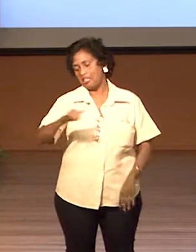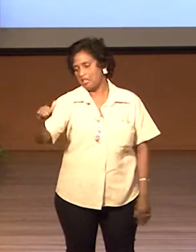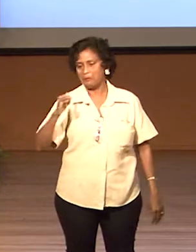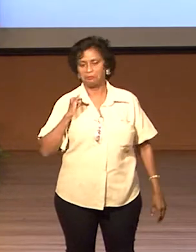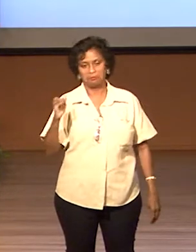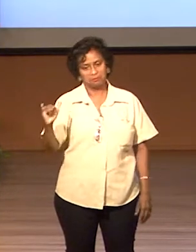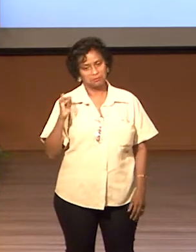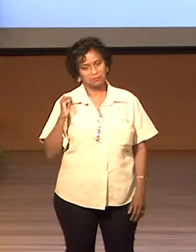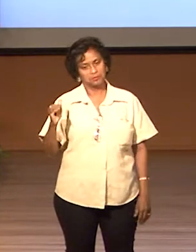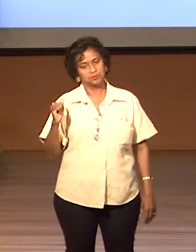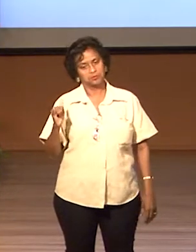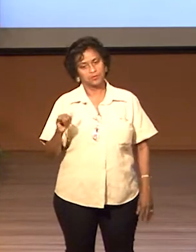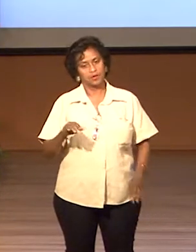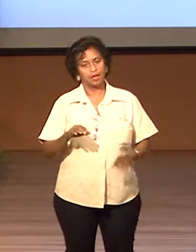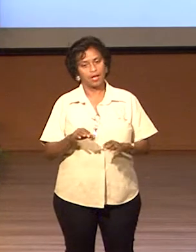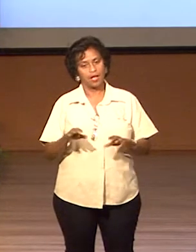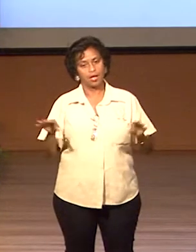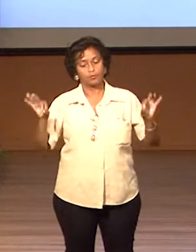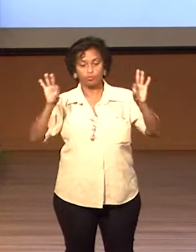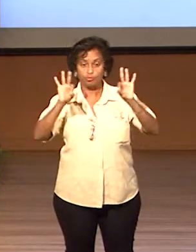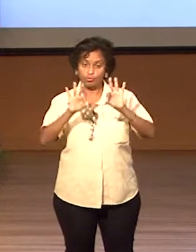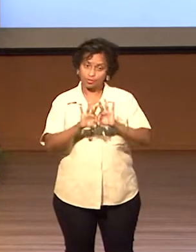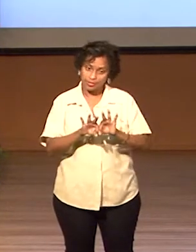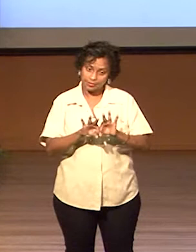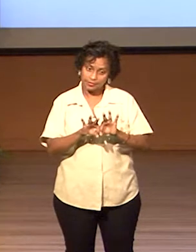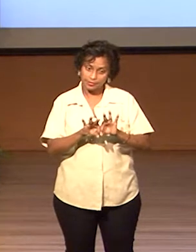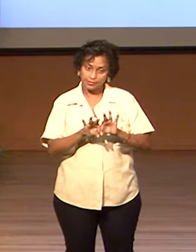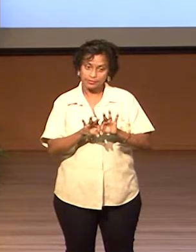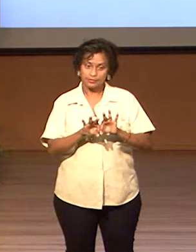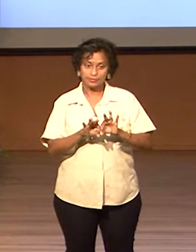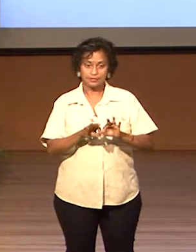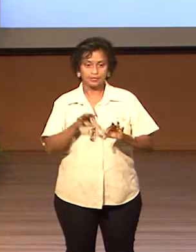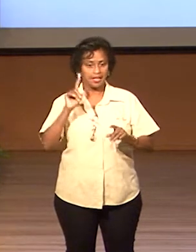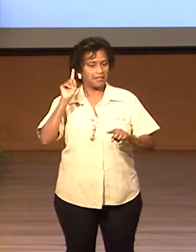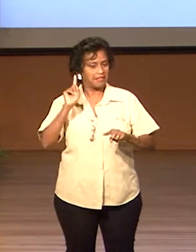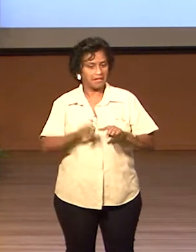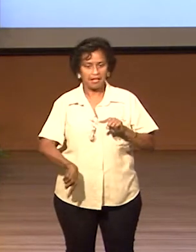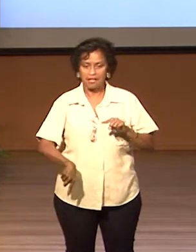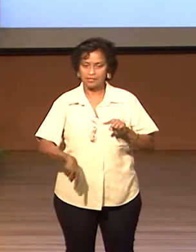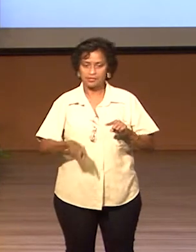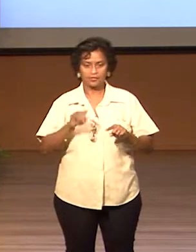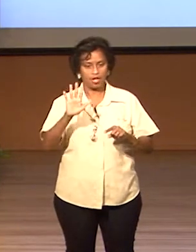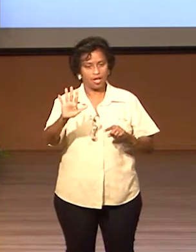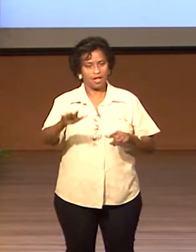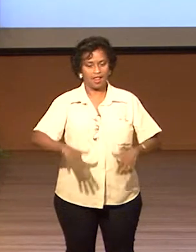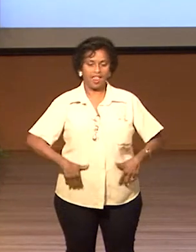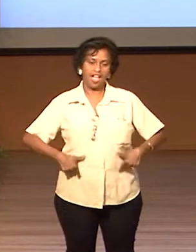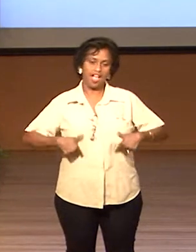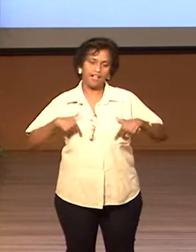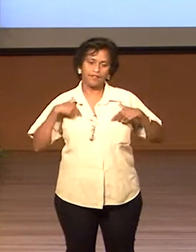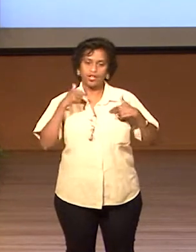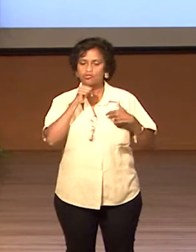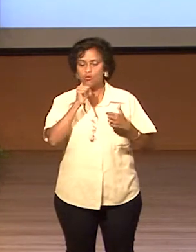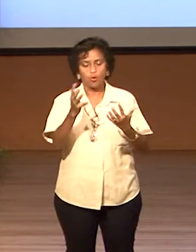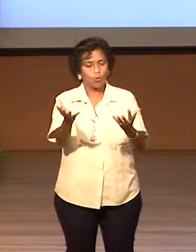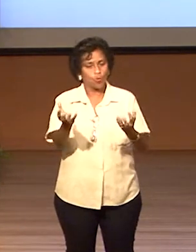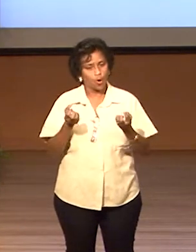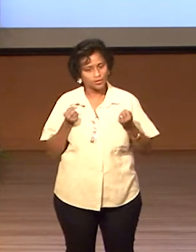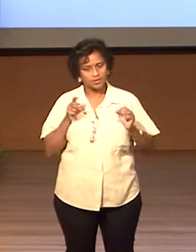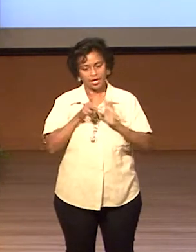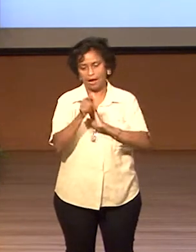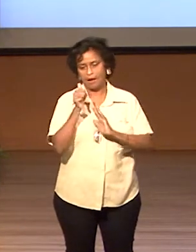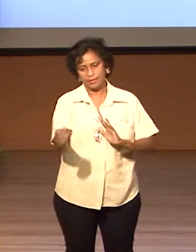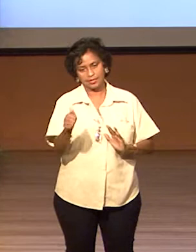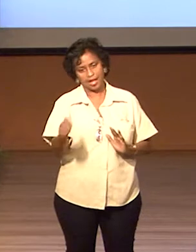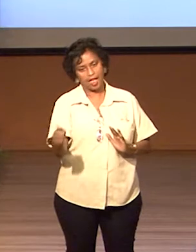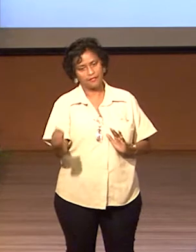equal defeat. It doesn't equal the end of your life. It doesn't equal having to want to kill yourself. You can